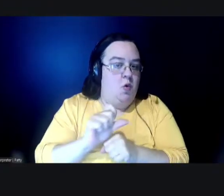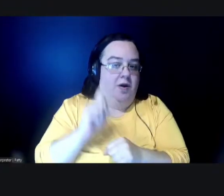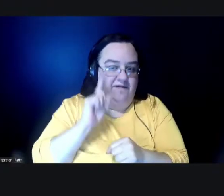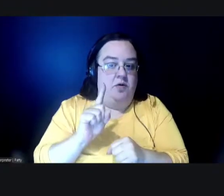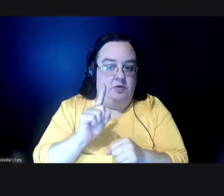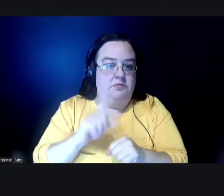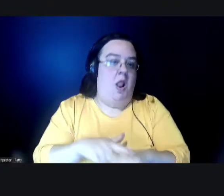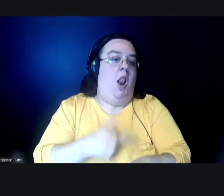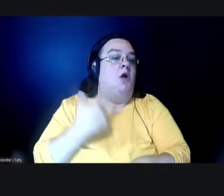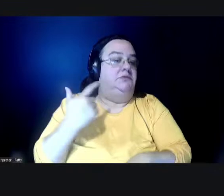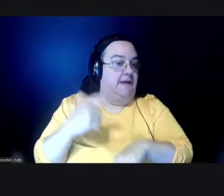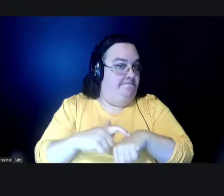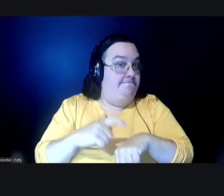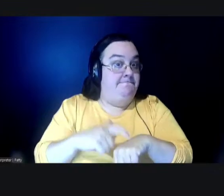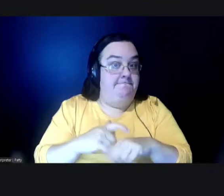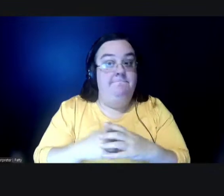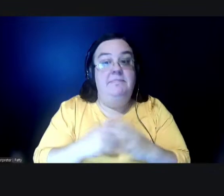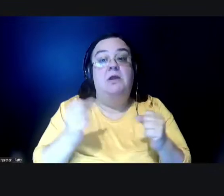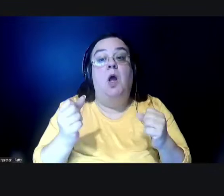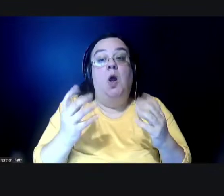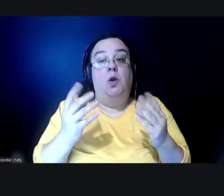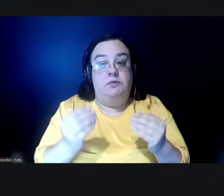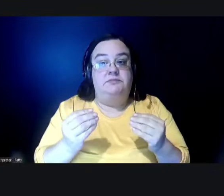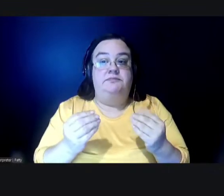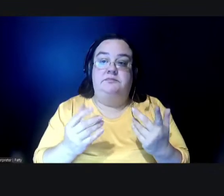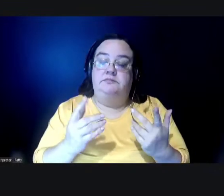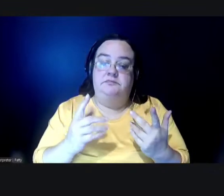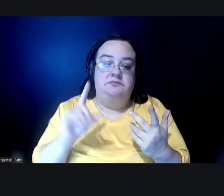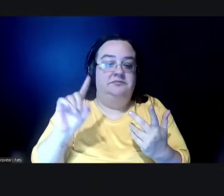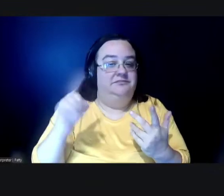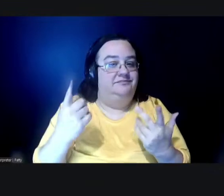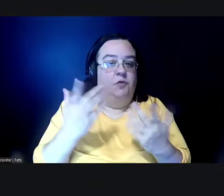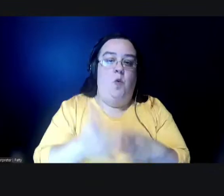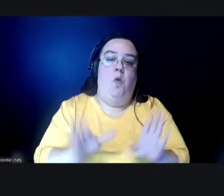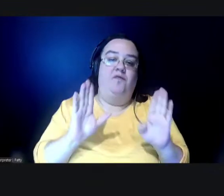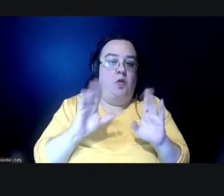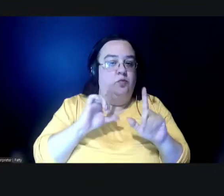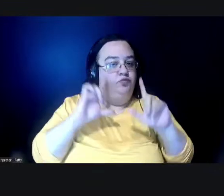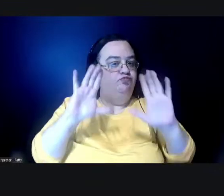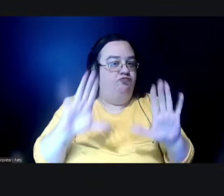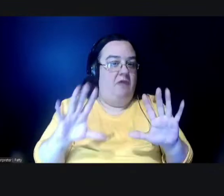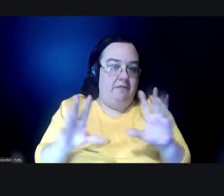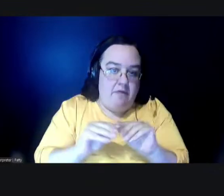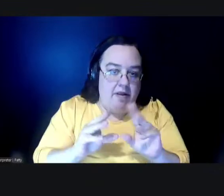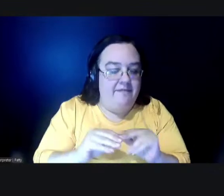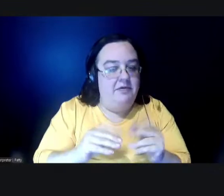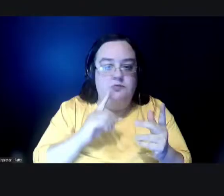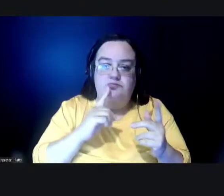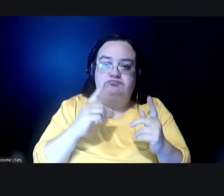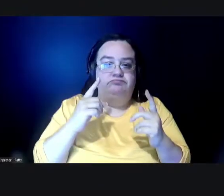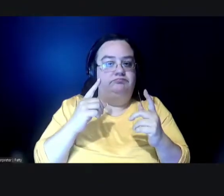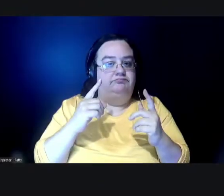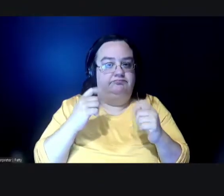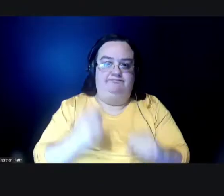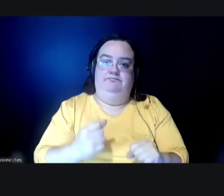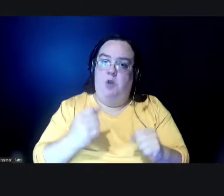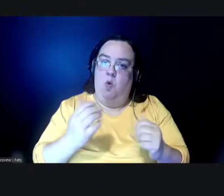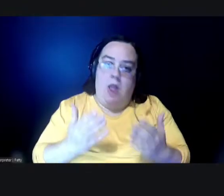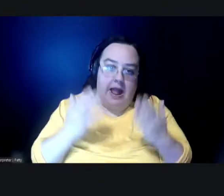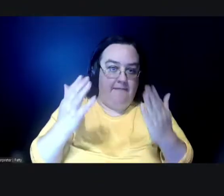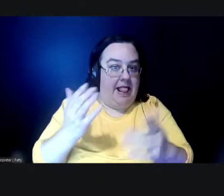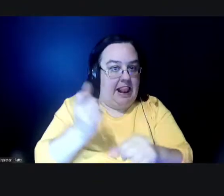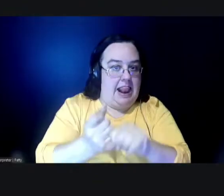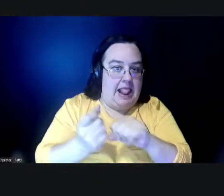of time. So just overall a great conference. Highly recommend next year, if it's within